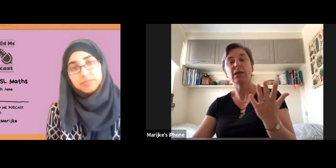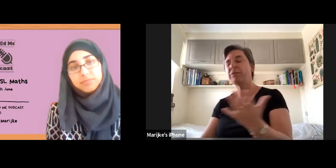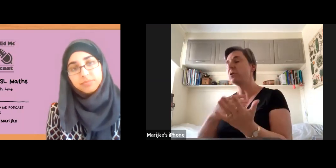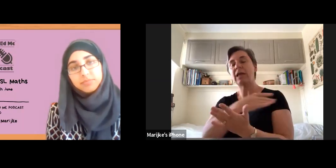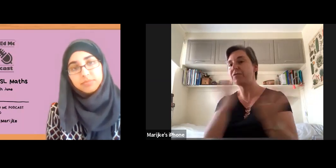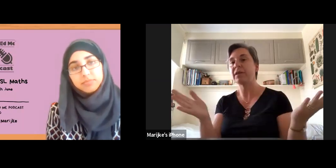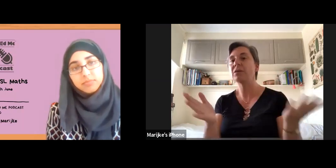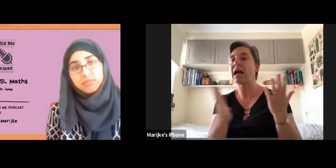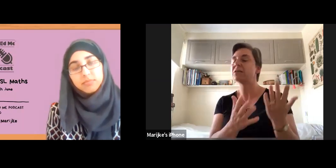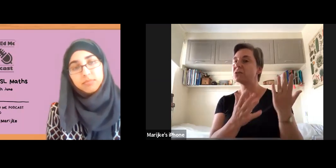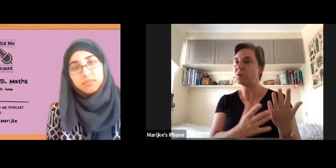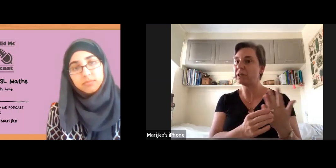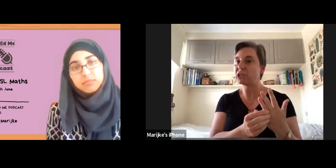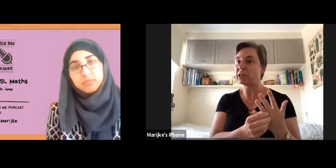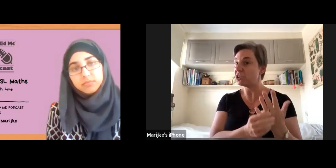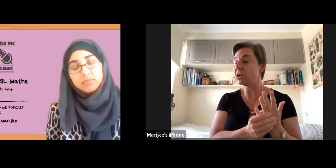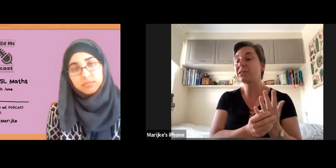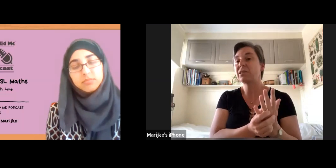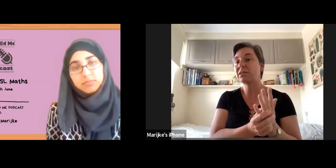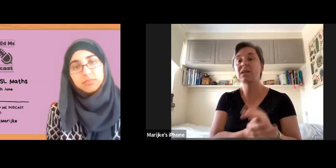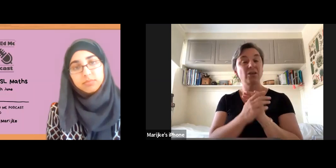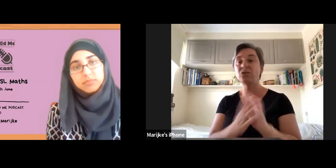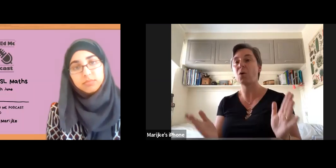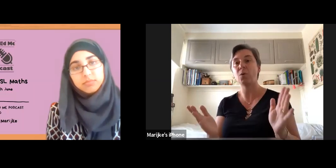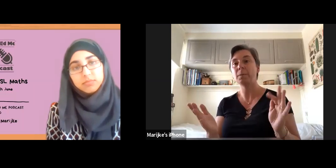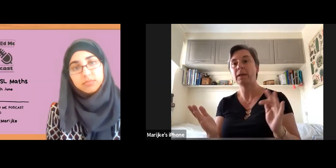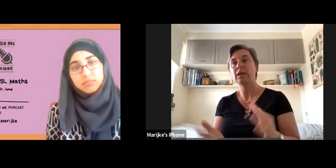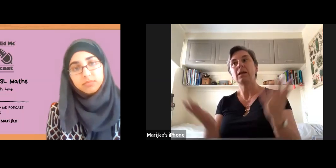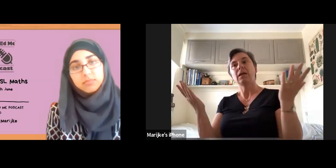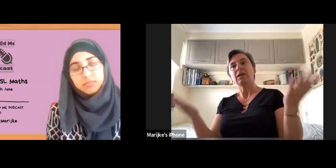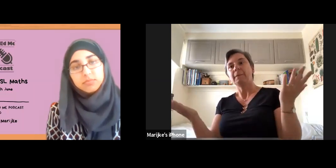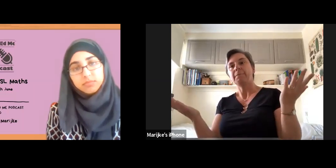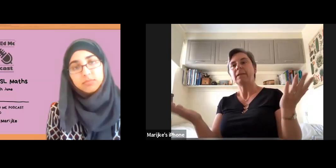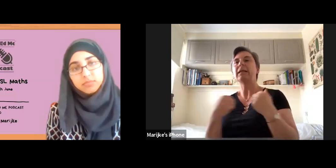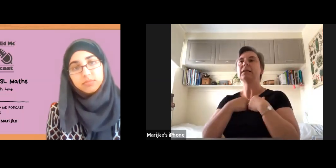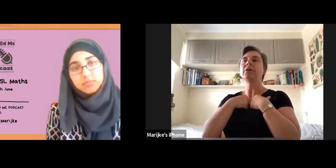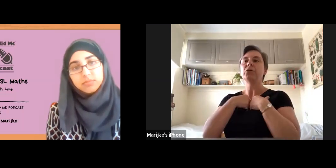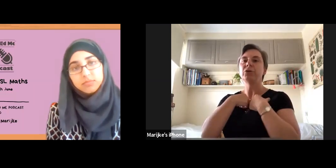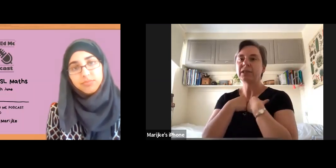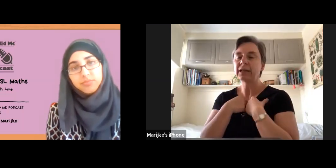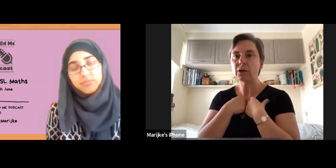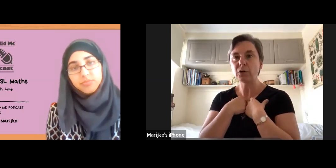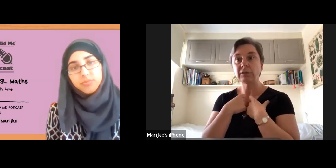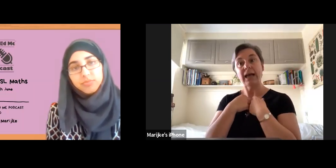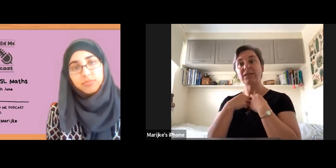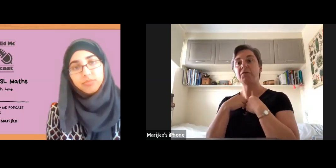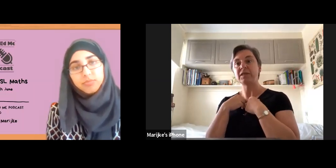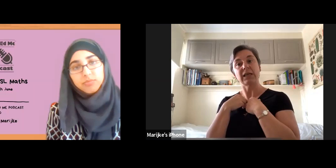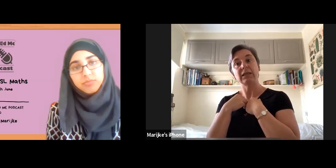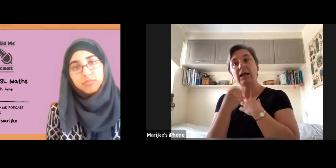you've done everything you can to support that child and the child still says no, then, you know, you still get called to do the head's office and